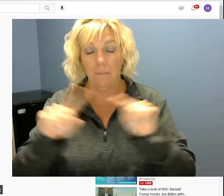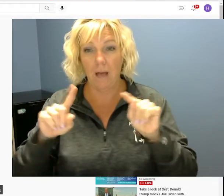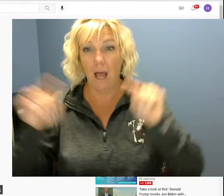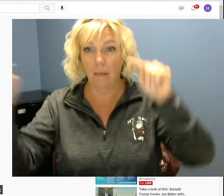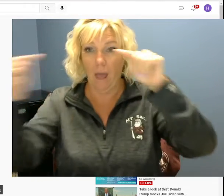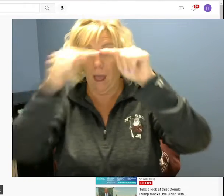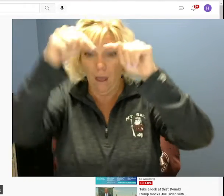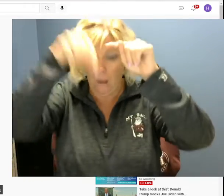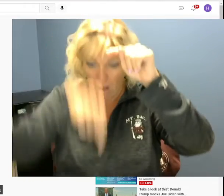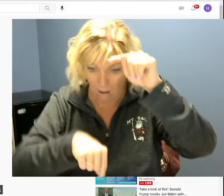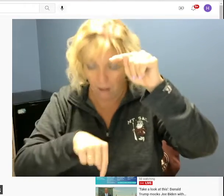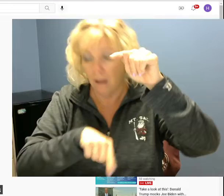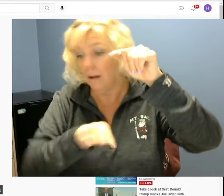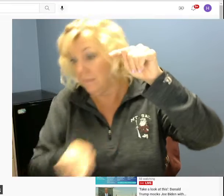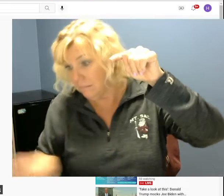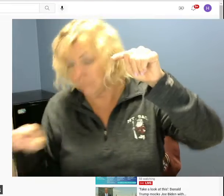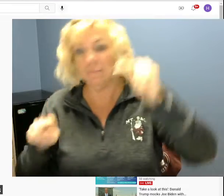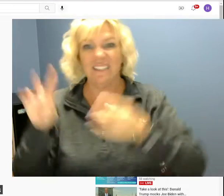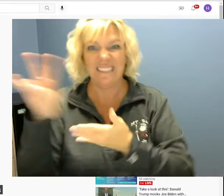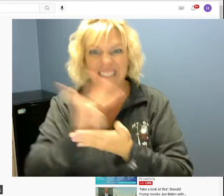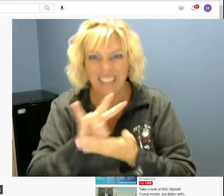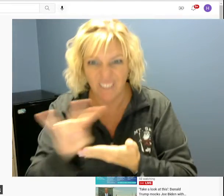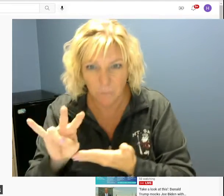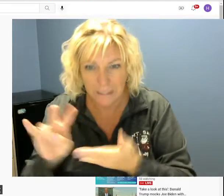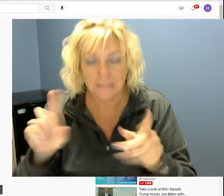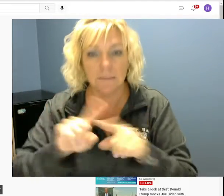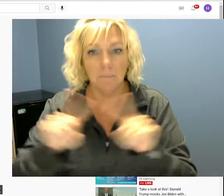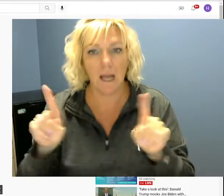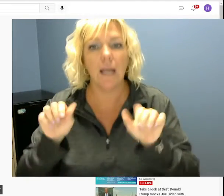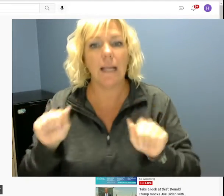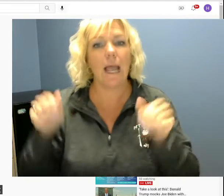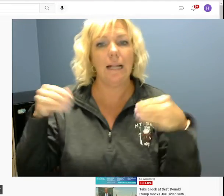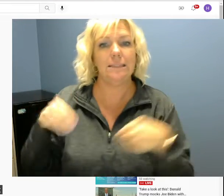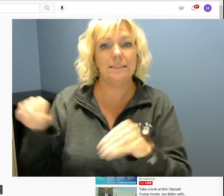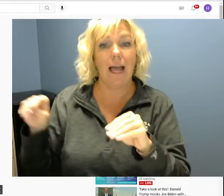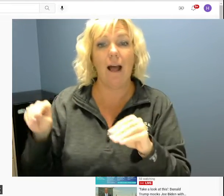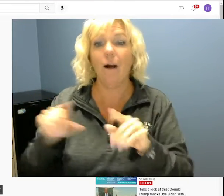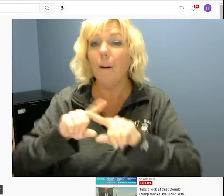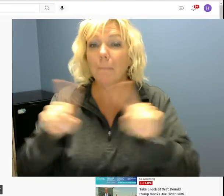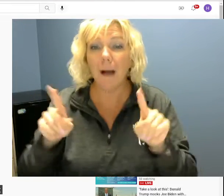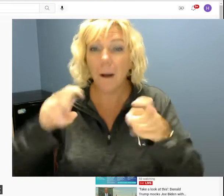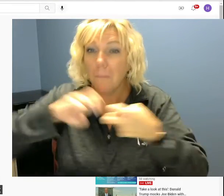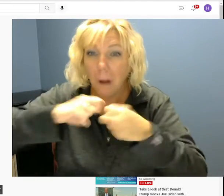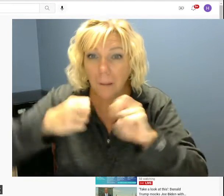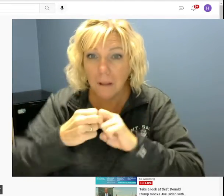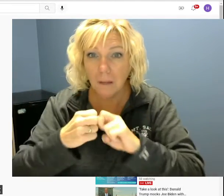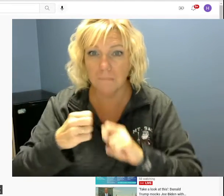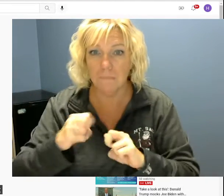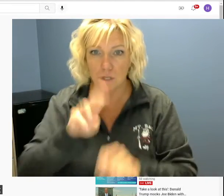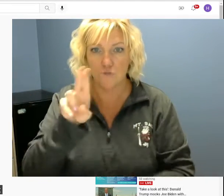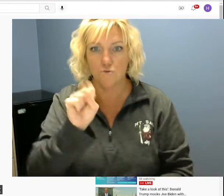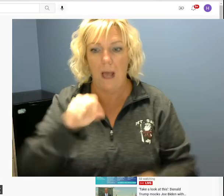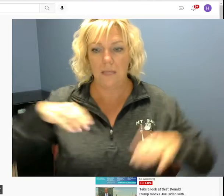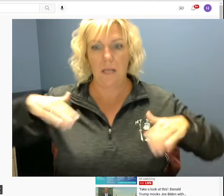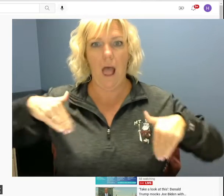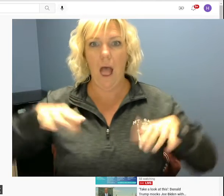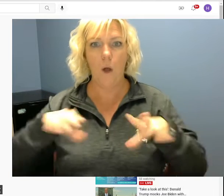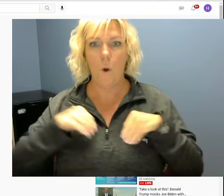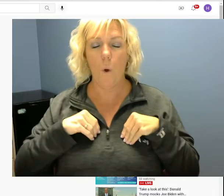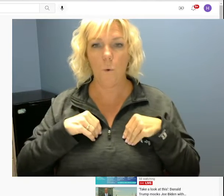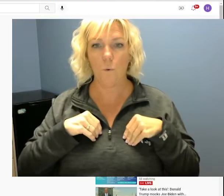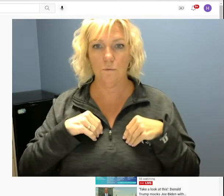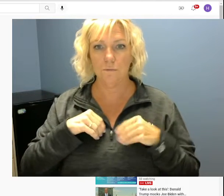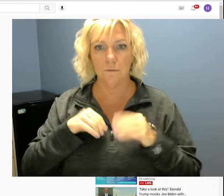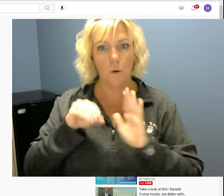stuff would get there. The problem is we don't own New Orleans. So if France decides to close off New Orleans, then we can't get our goods